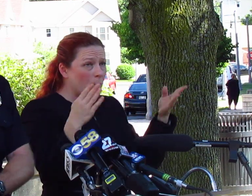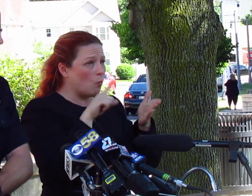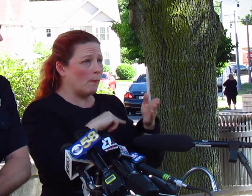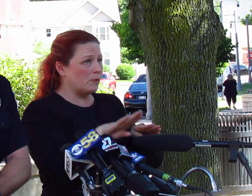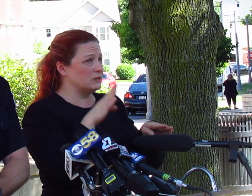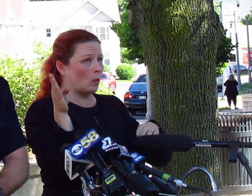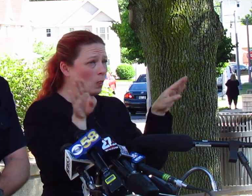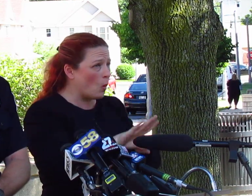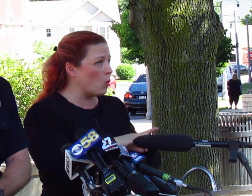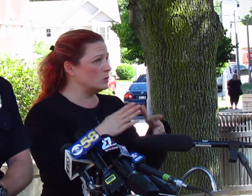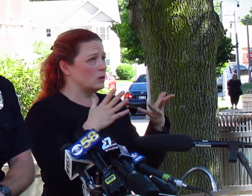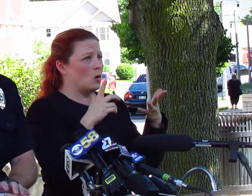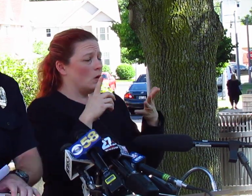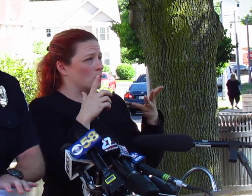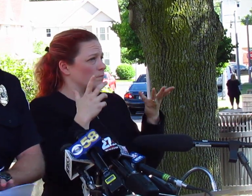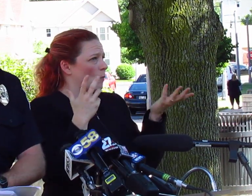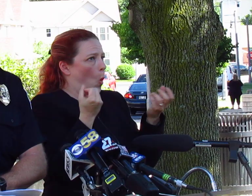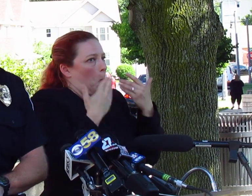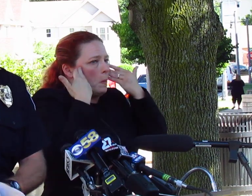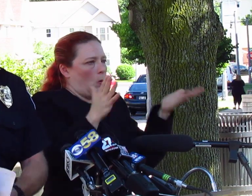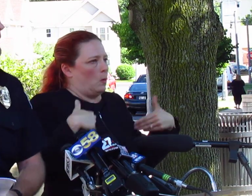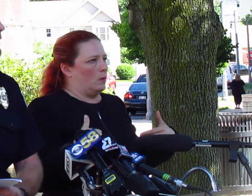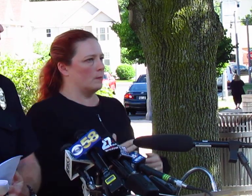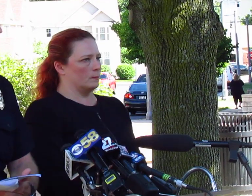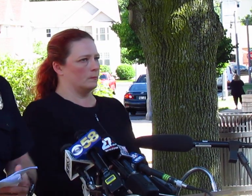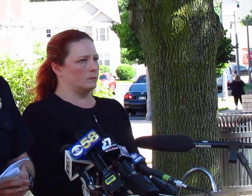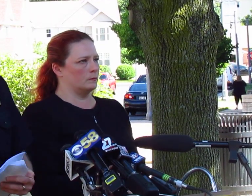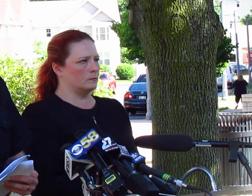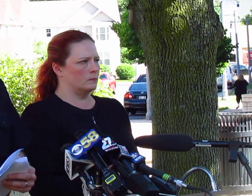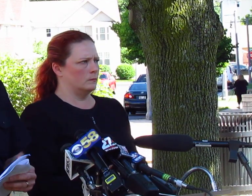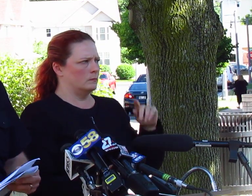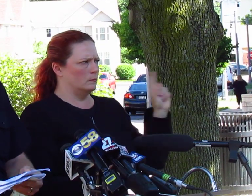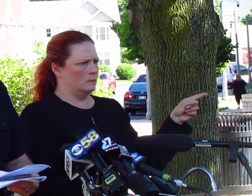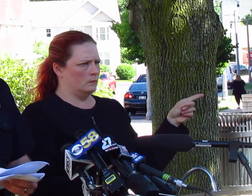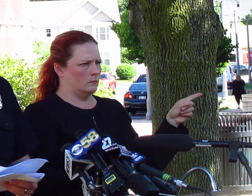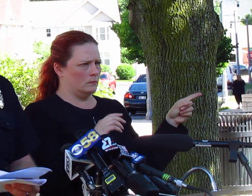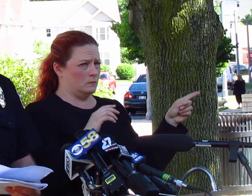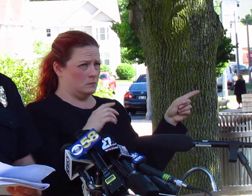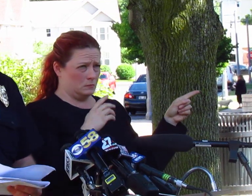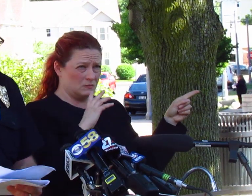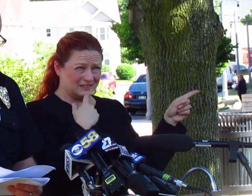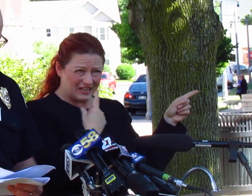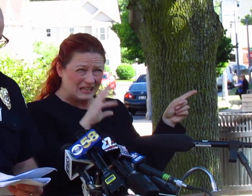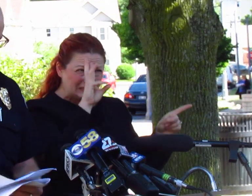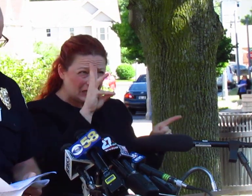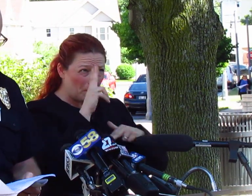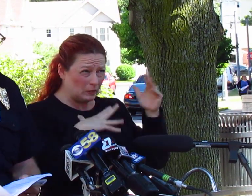business, if they're closed for business, or if it's unknown. Okay, right. That's six buildings. destroyed. Is that